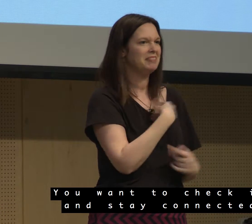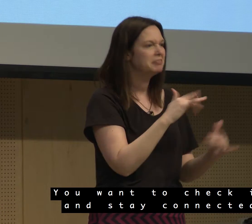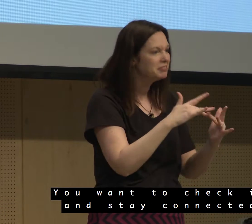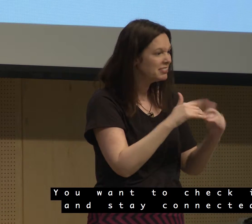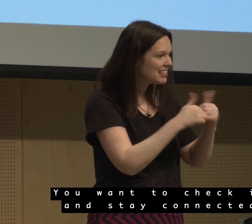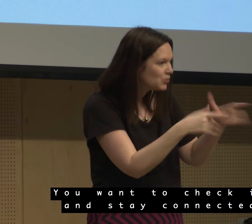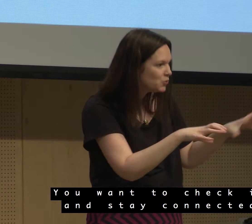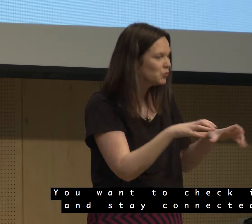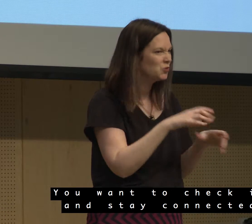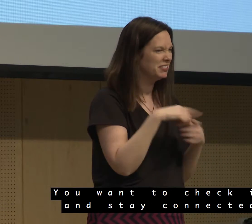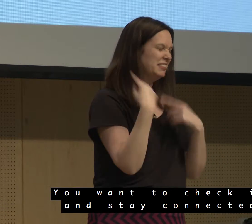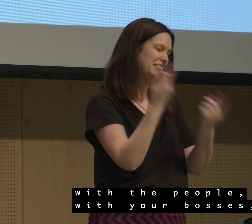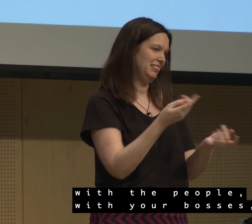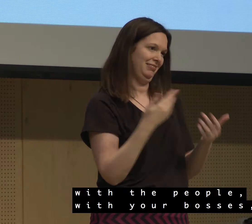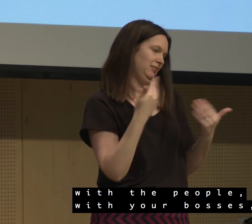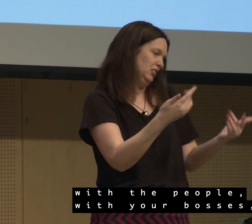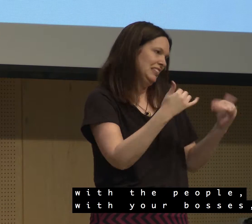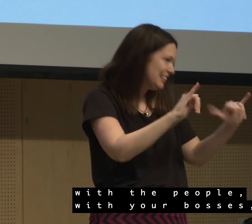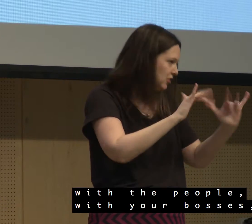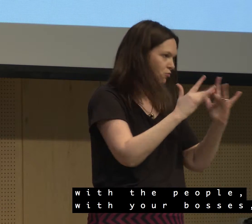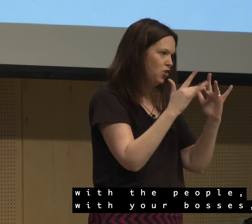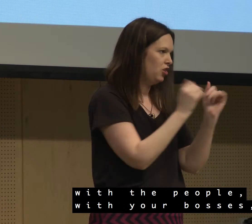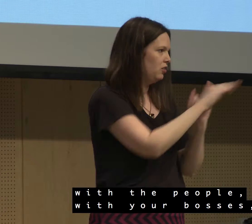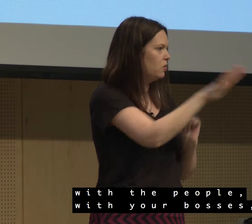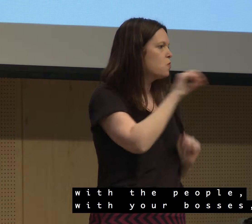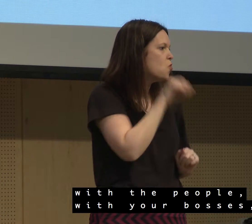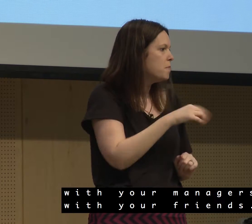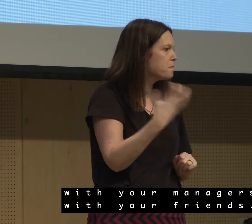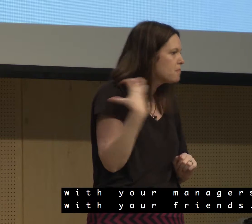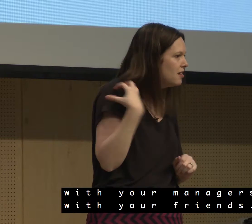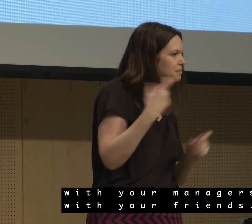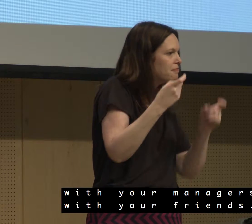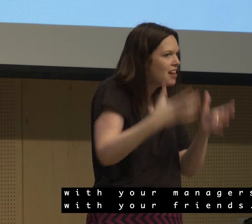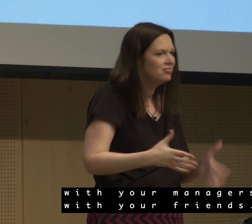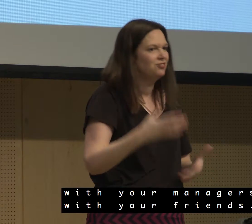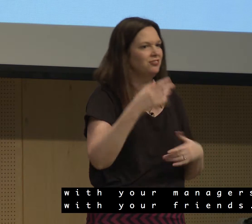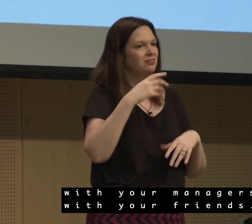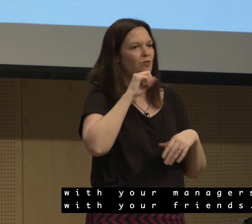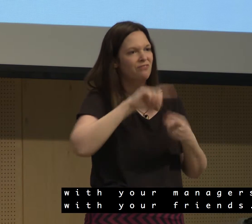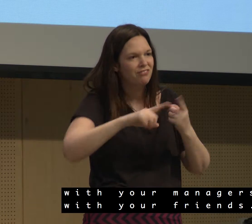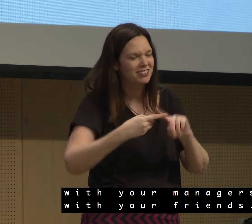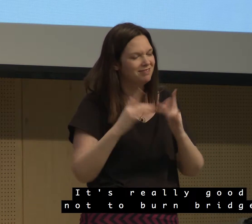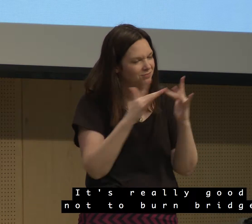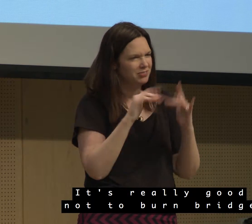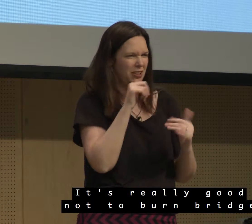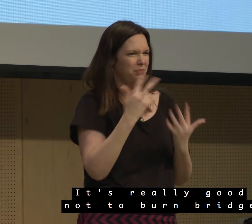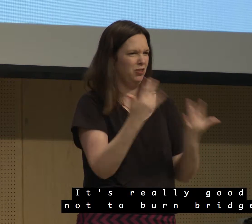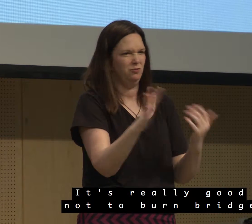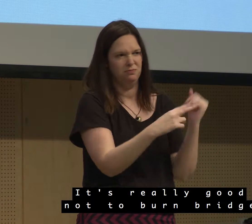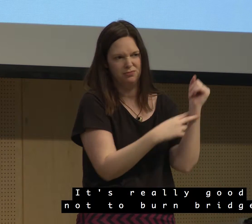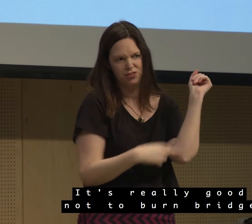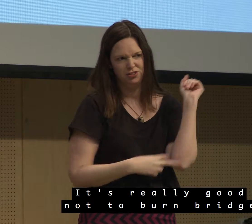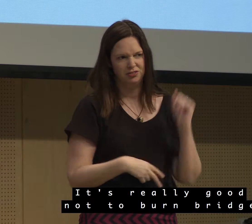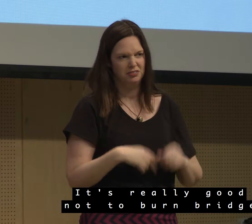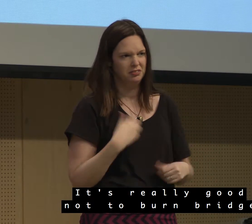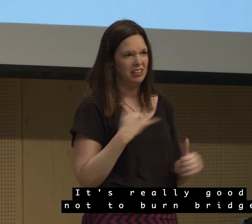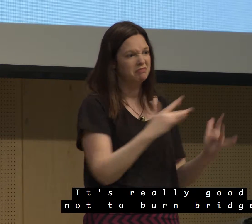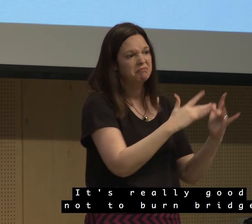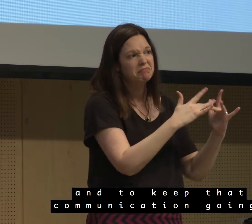check in and stay connected with the people, with your bosses, with your managers, with your friends. It's really good not to burn bridges and to keep